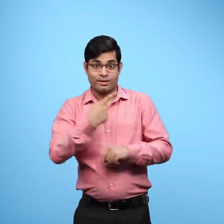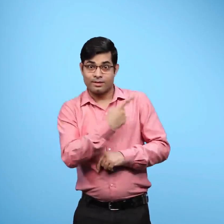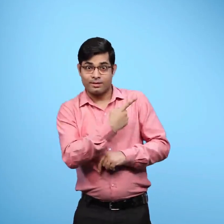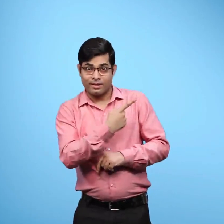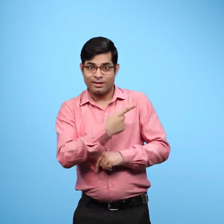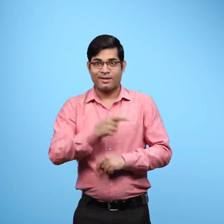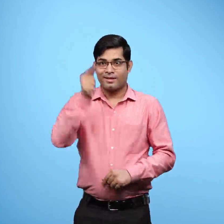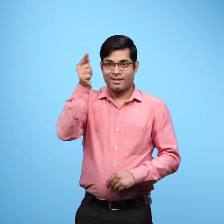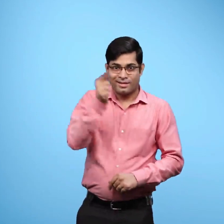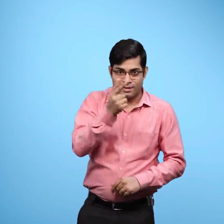Lines in pictures.